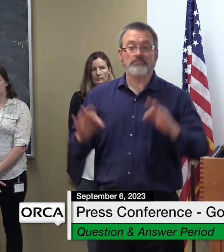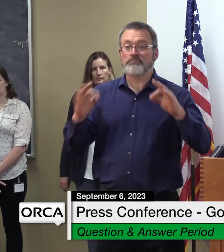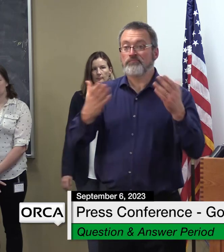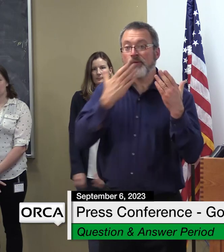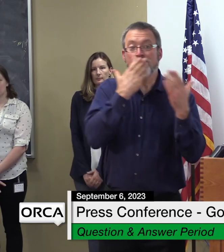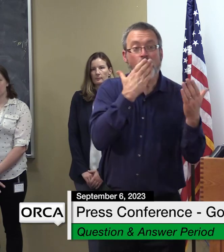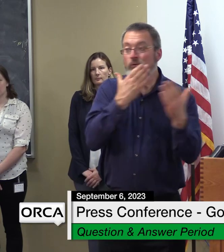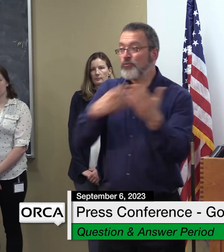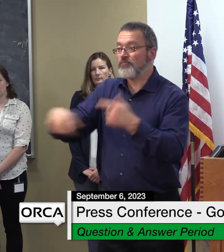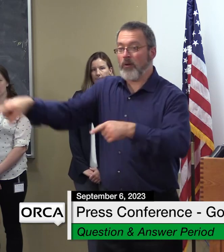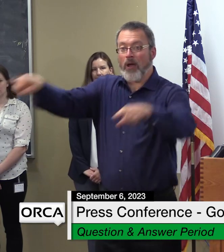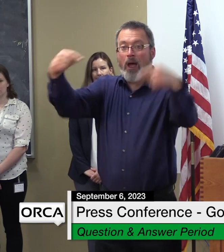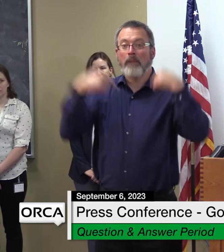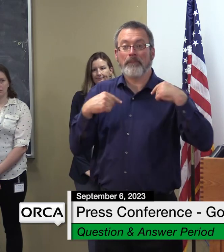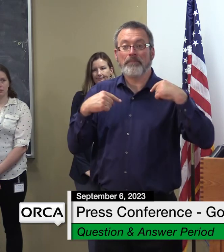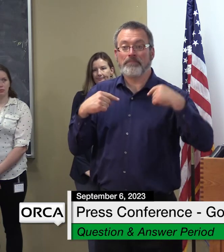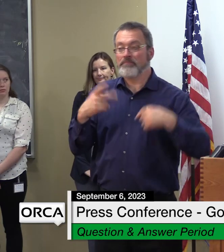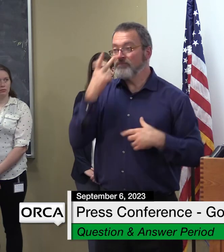Thank you all very much.